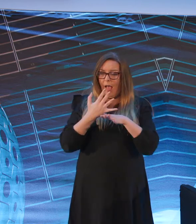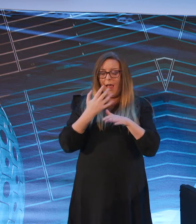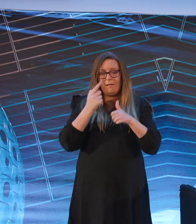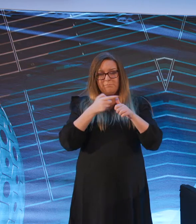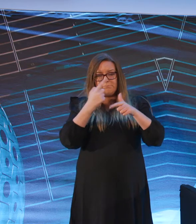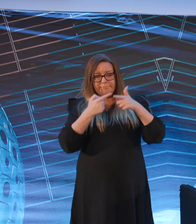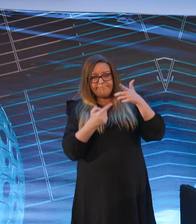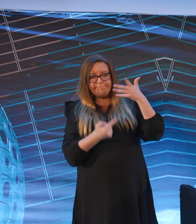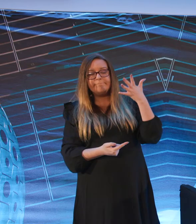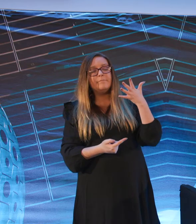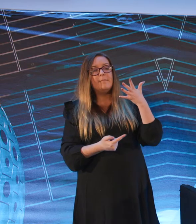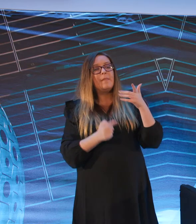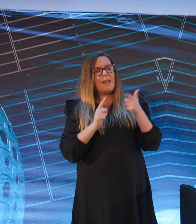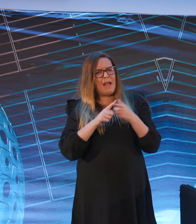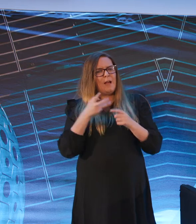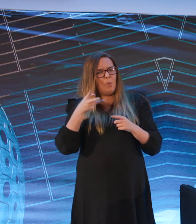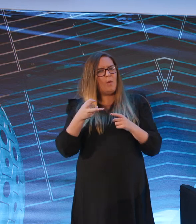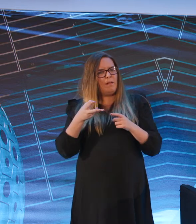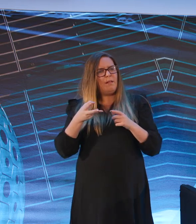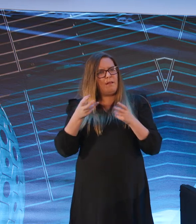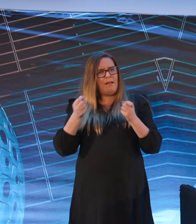our positioning for success.